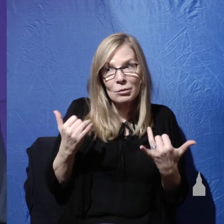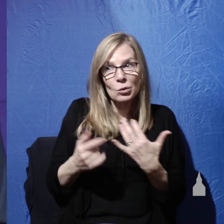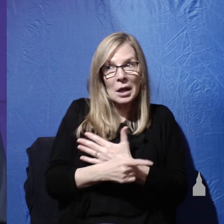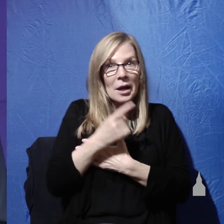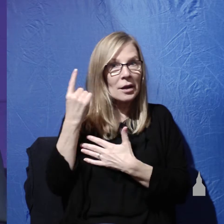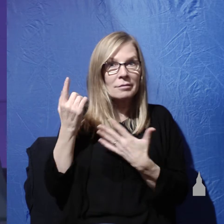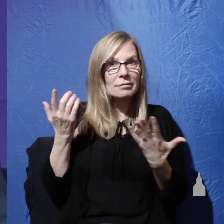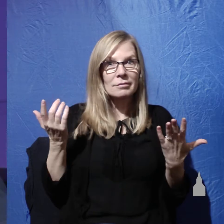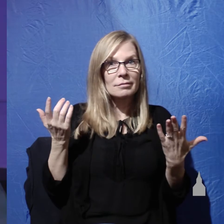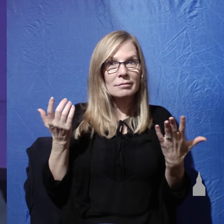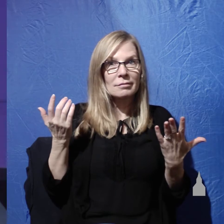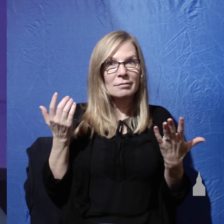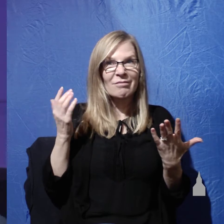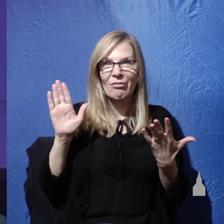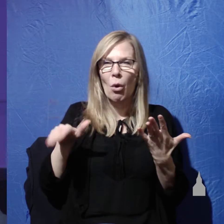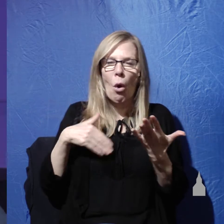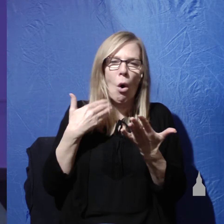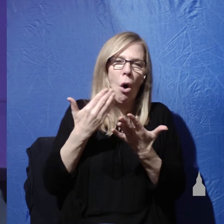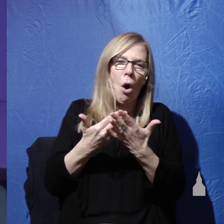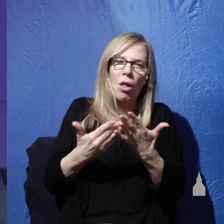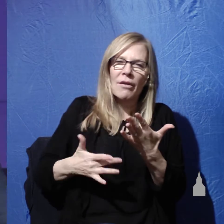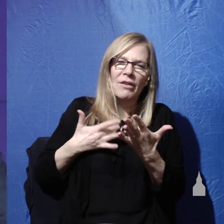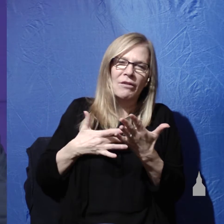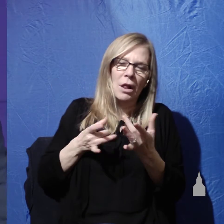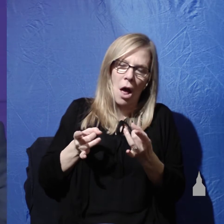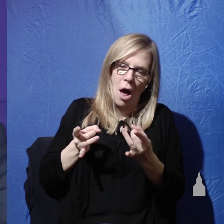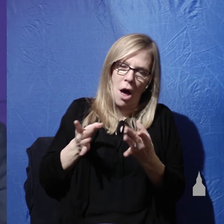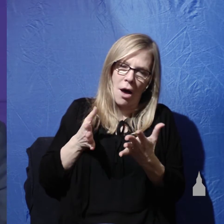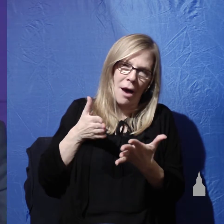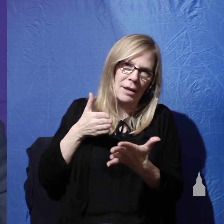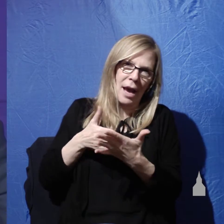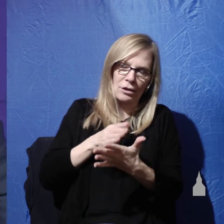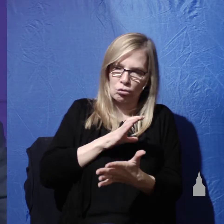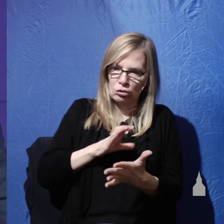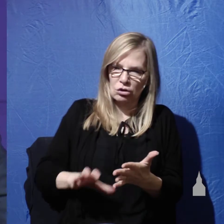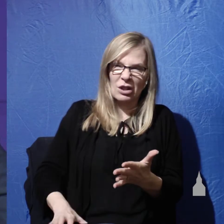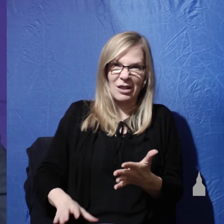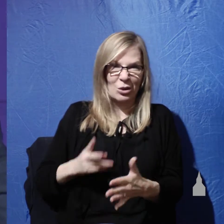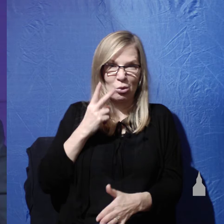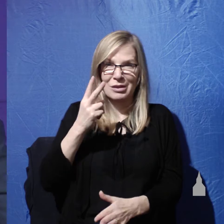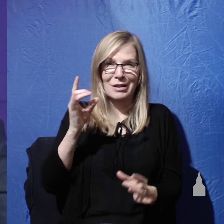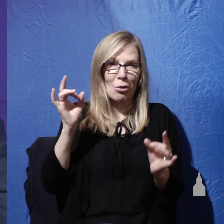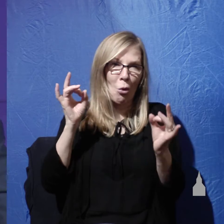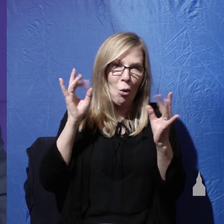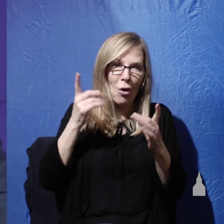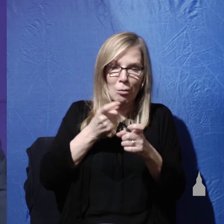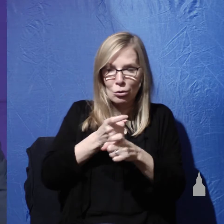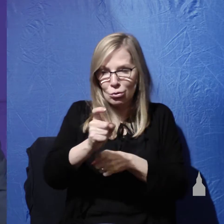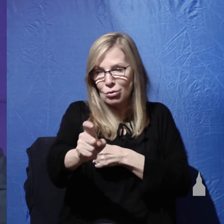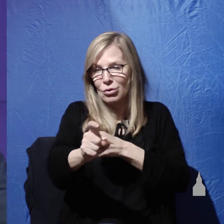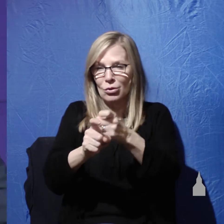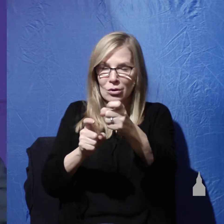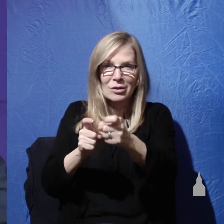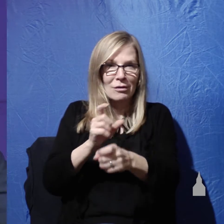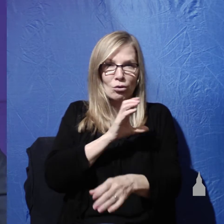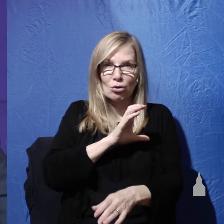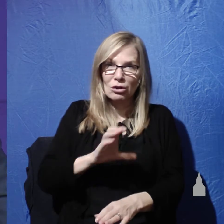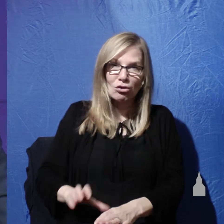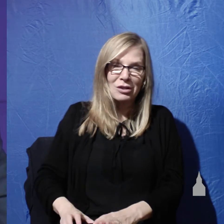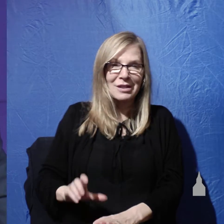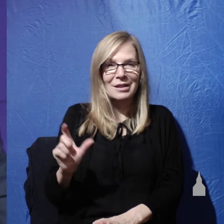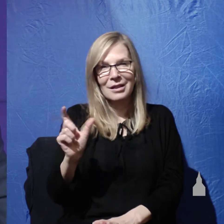today. All the antagonism towards Christianity, as seen in the horrible persecution of Christians in